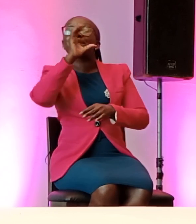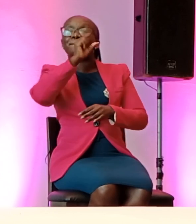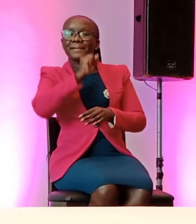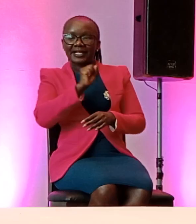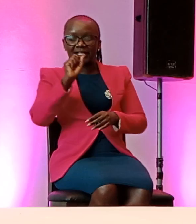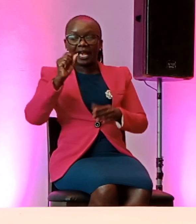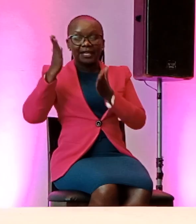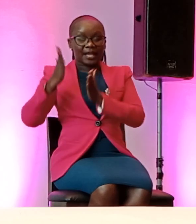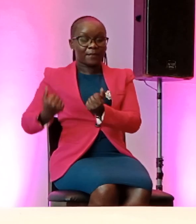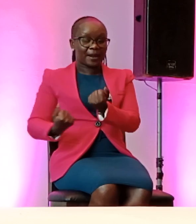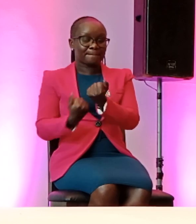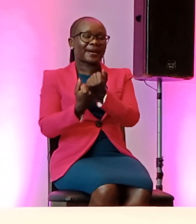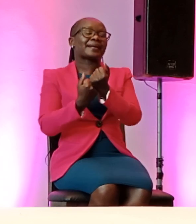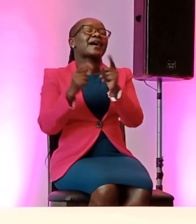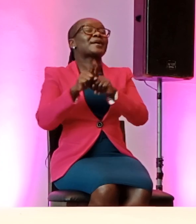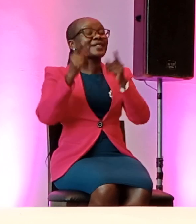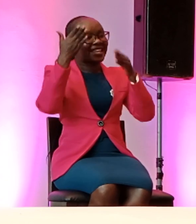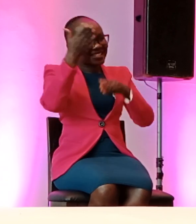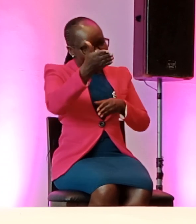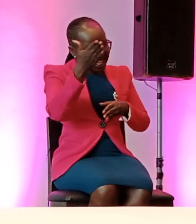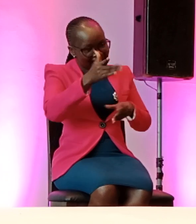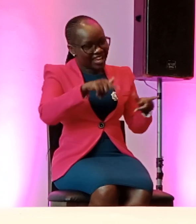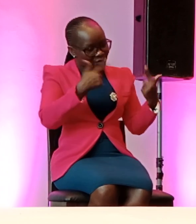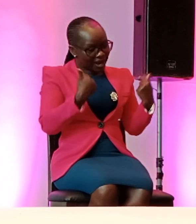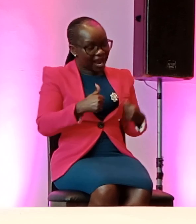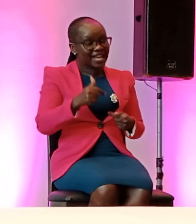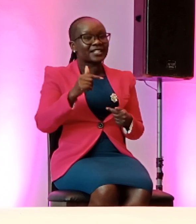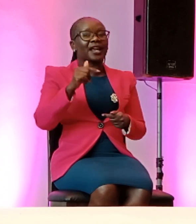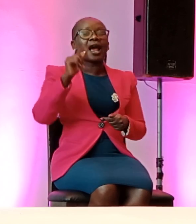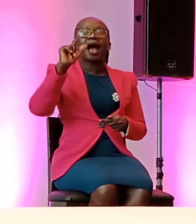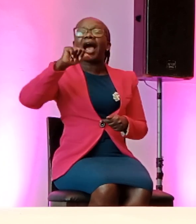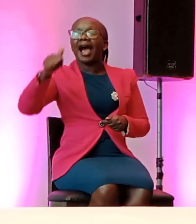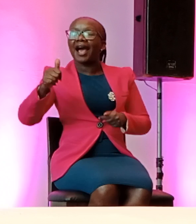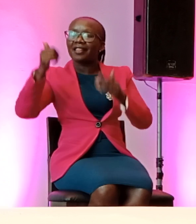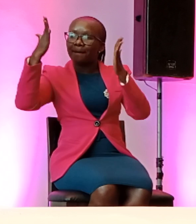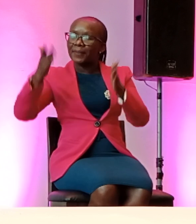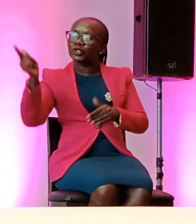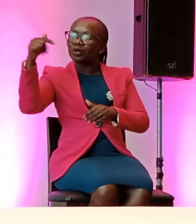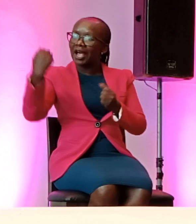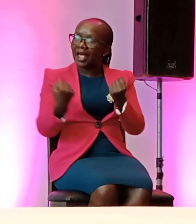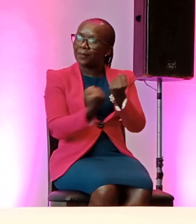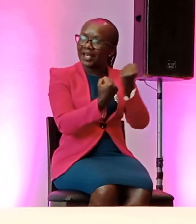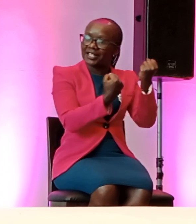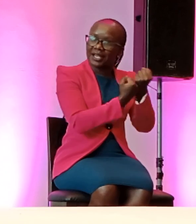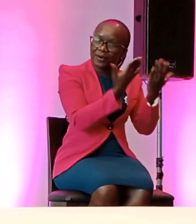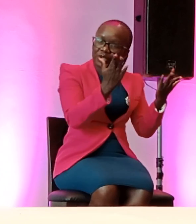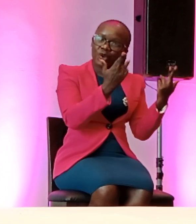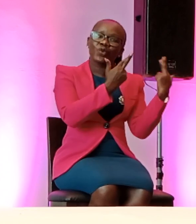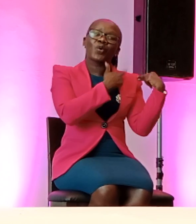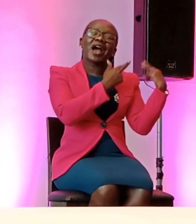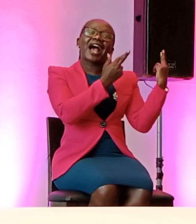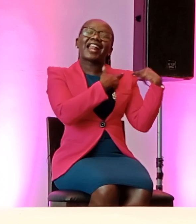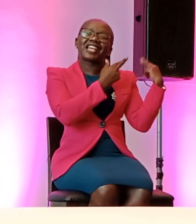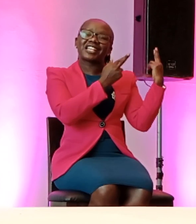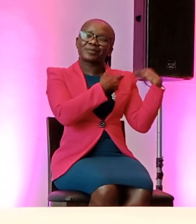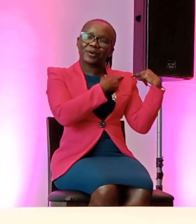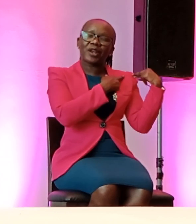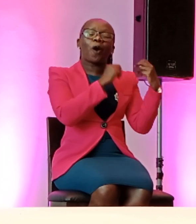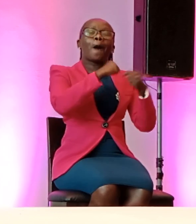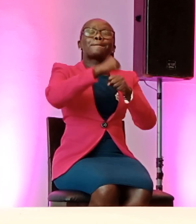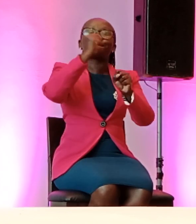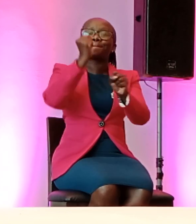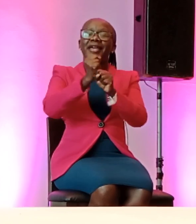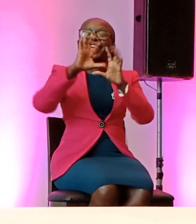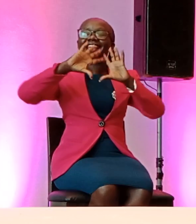propel it, but it's still in there. And no one will take it out. You are responsible of making